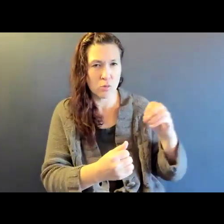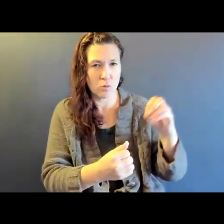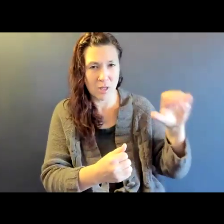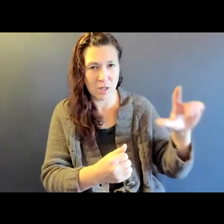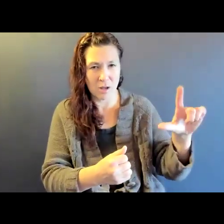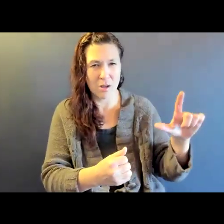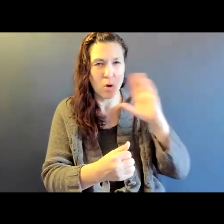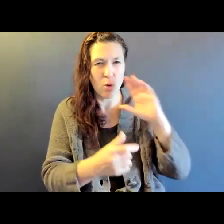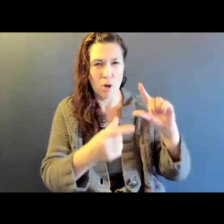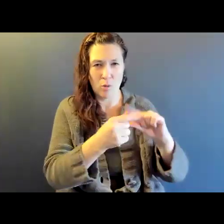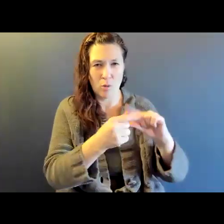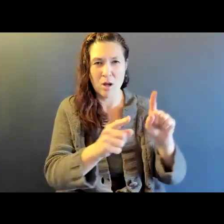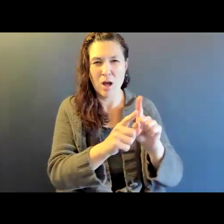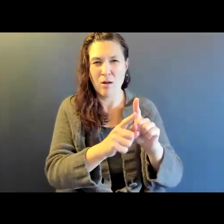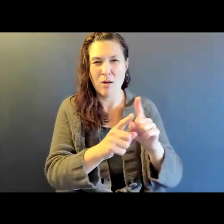have a little presentation.